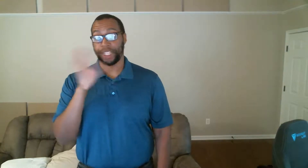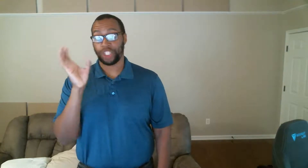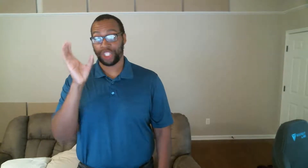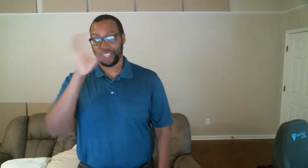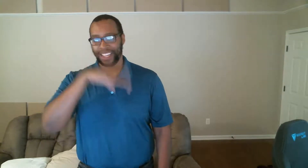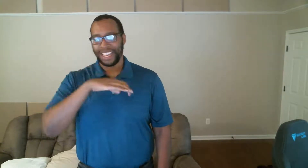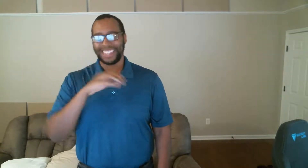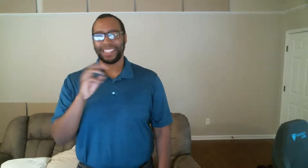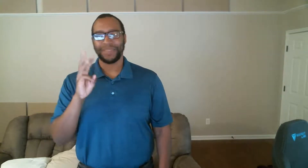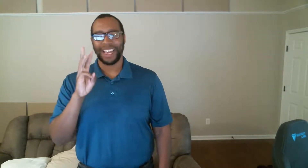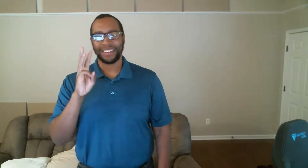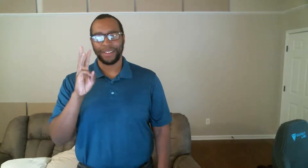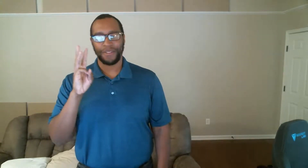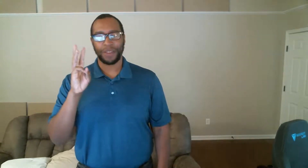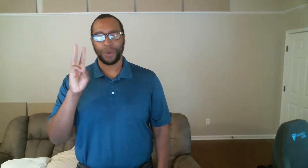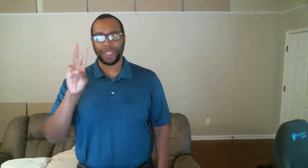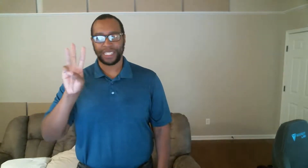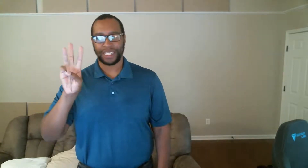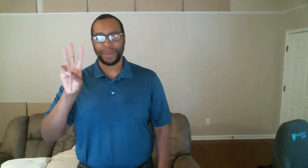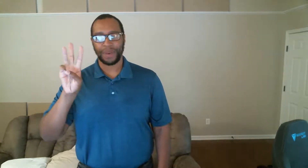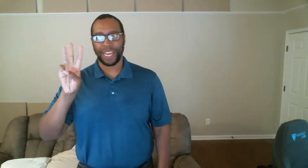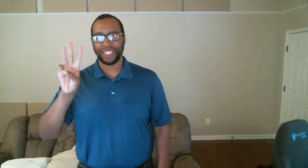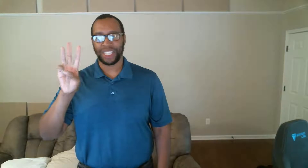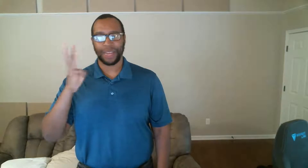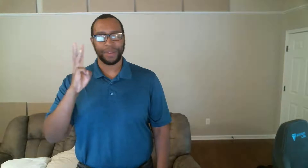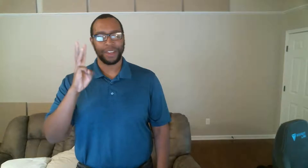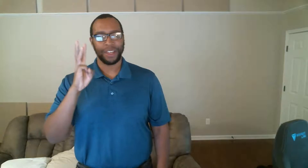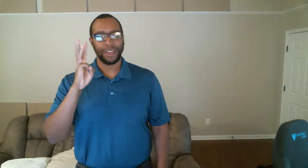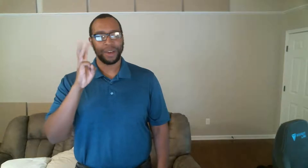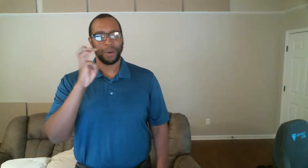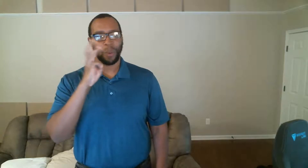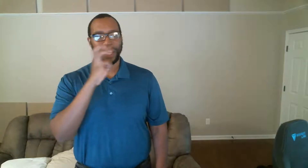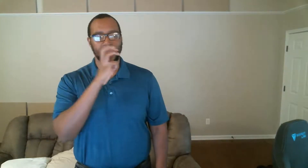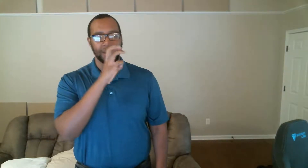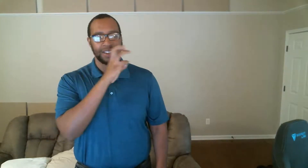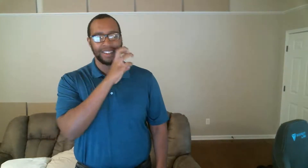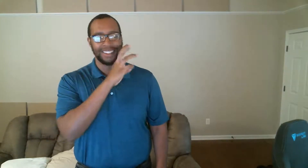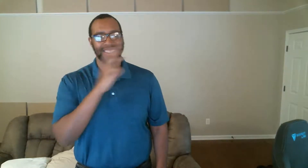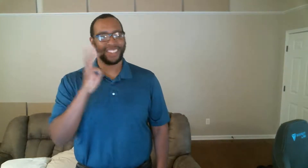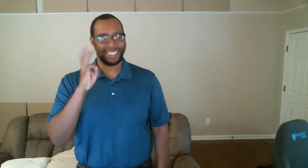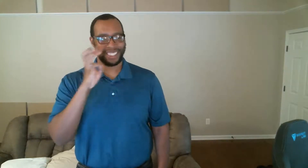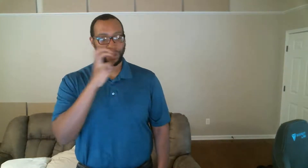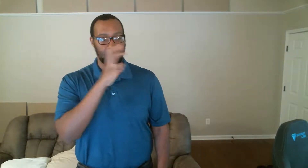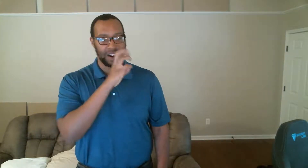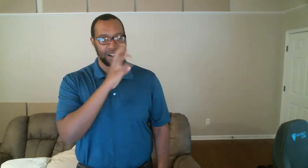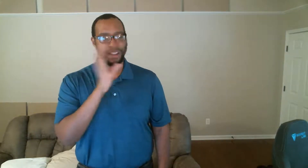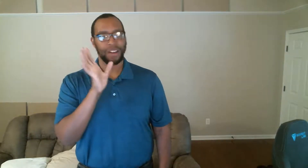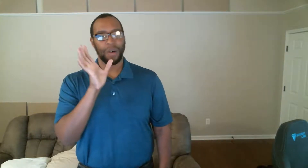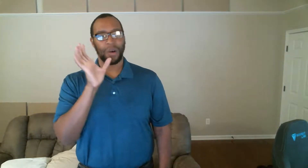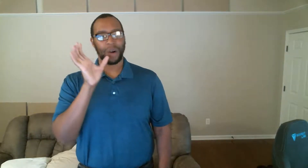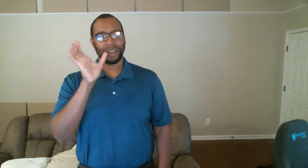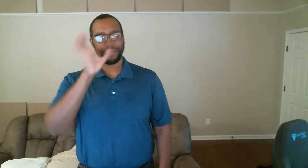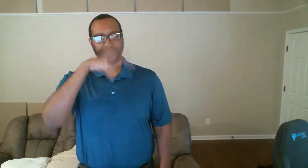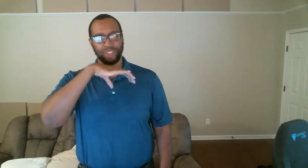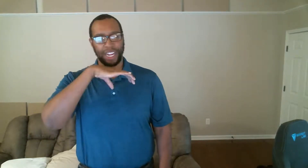strange. And sometimes the fun one is a W hand shape, weird. So you can see weird or